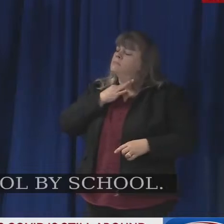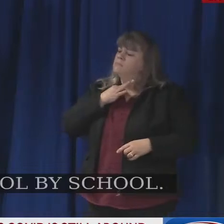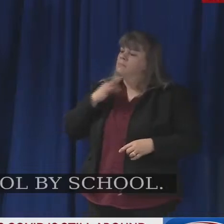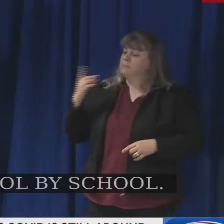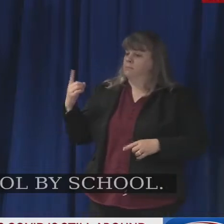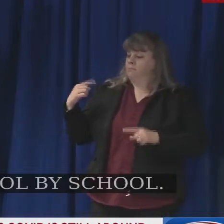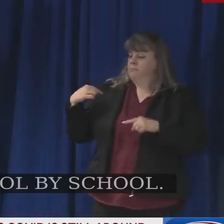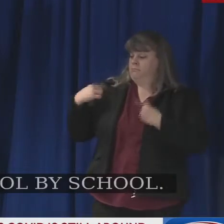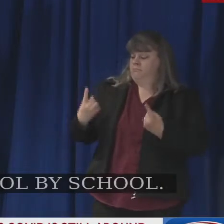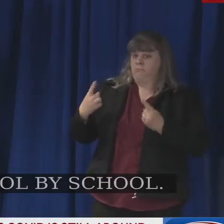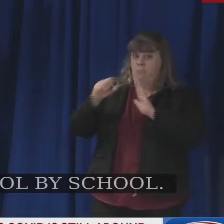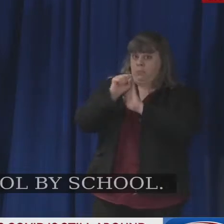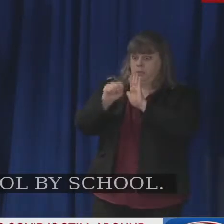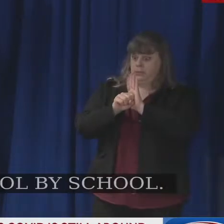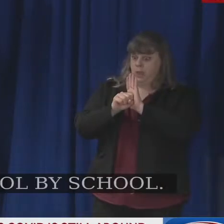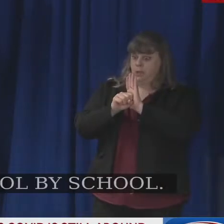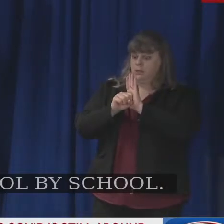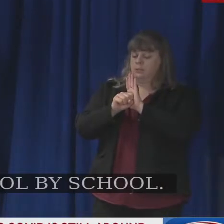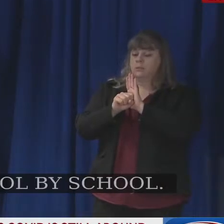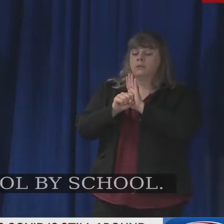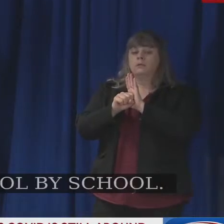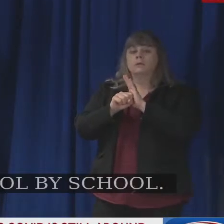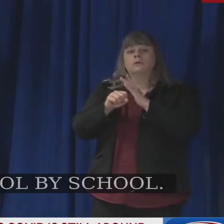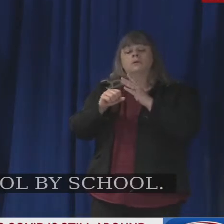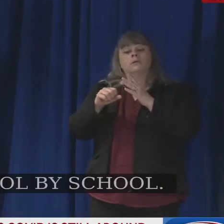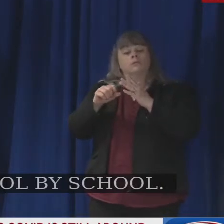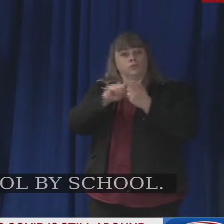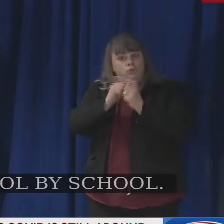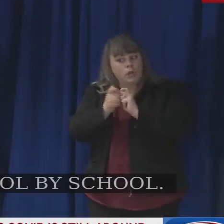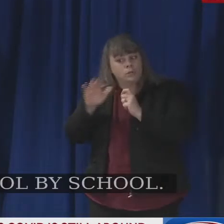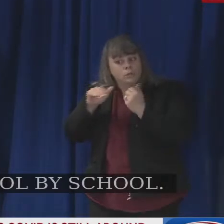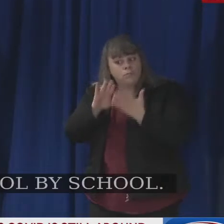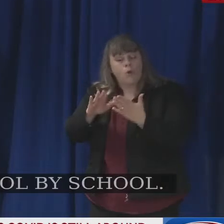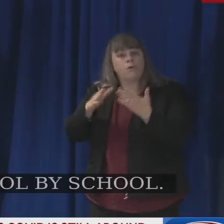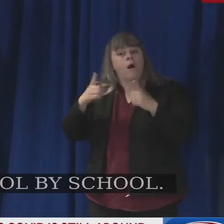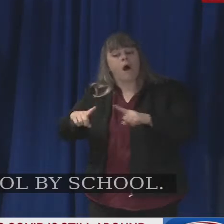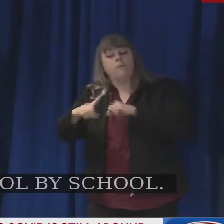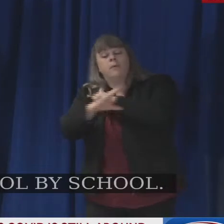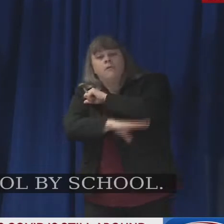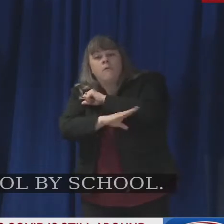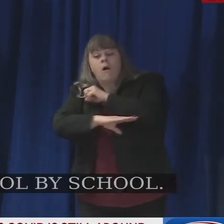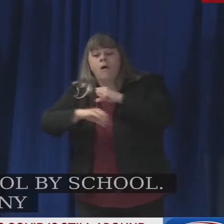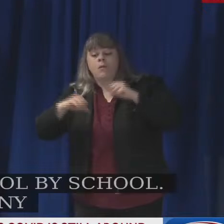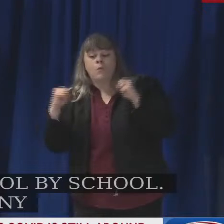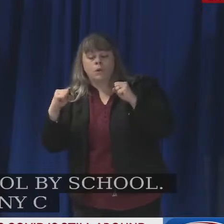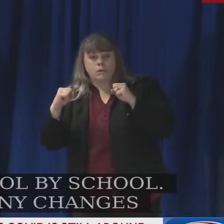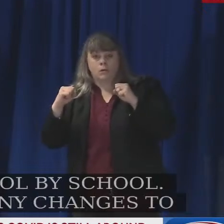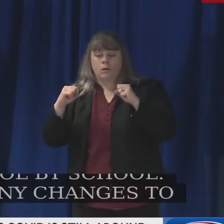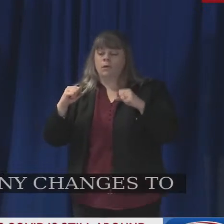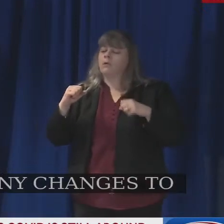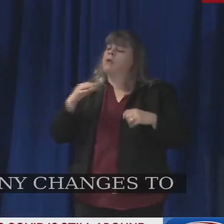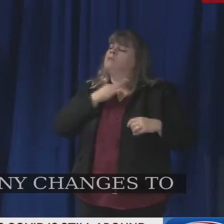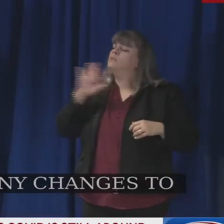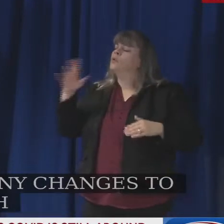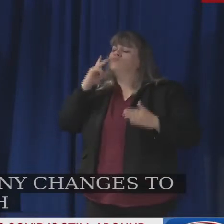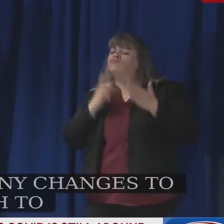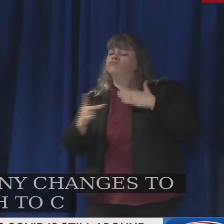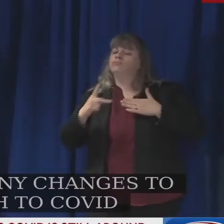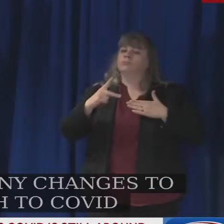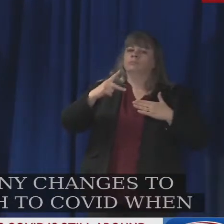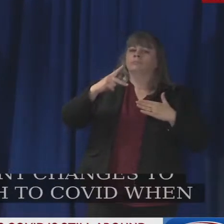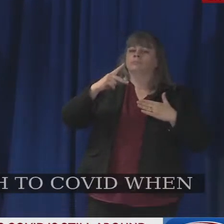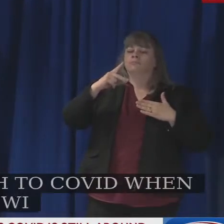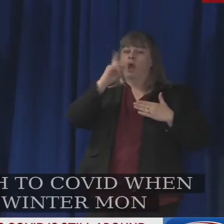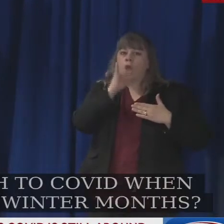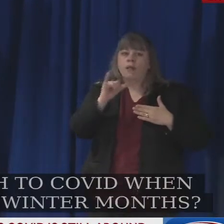to COVID when we reach the fall and the winter months? And what are you anticipating when we get out of summer and more people start to head indoors